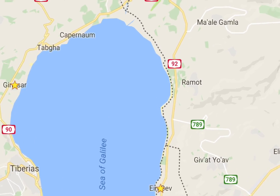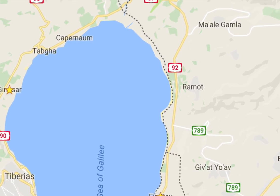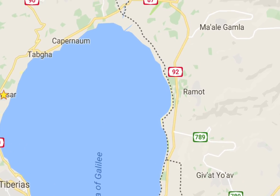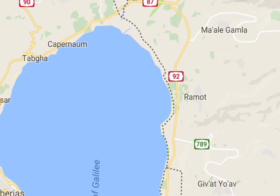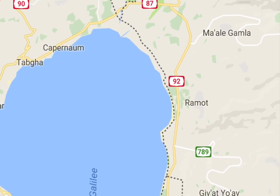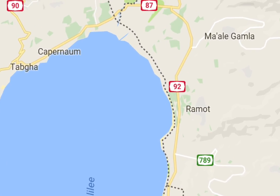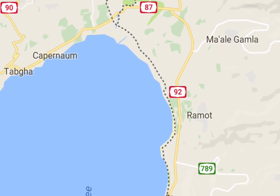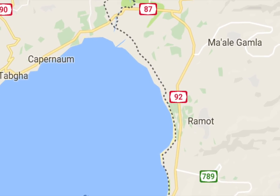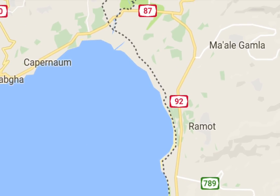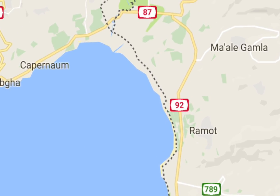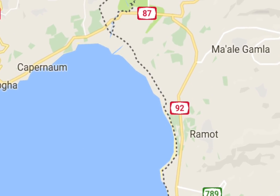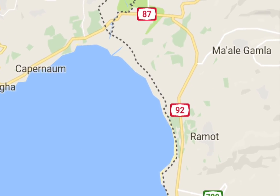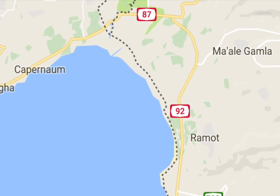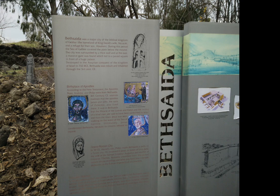Then moving farther north,